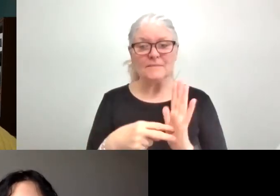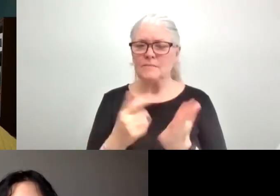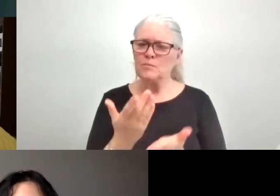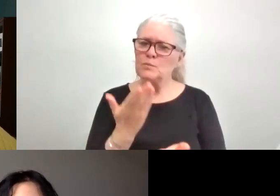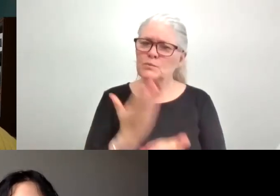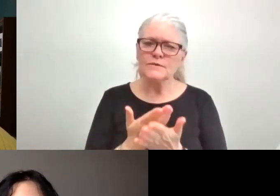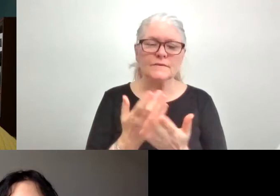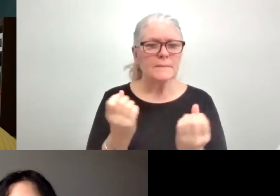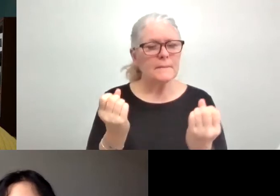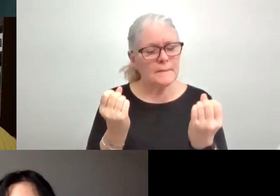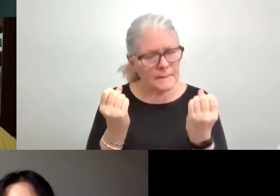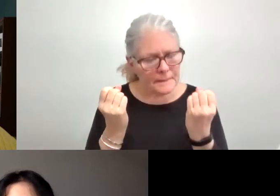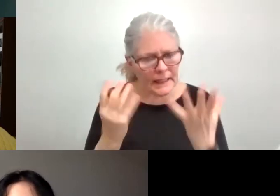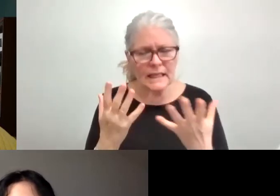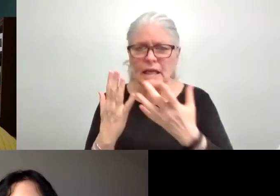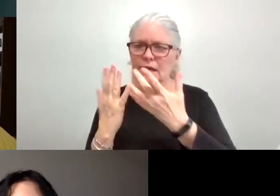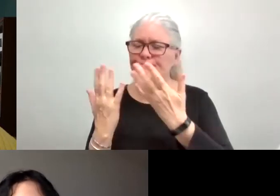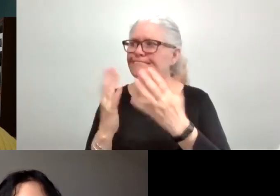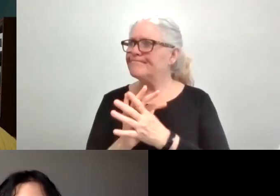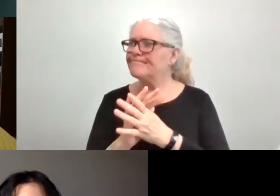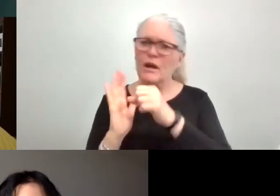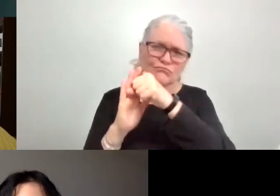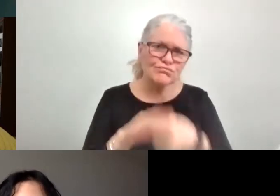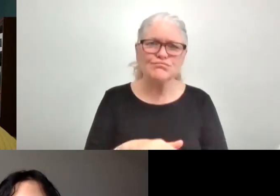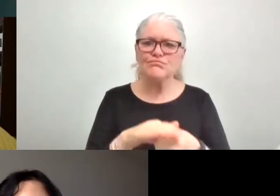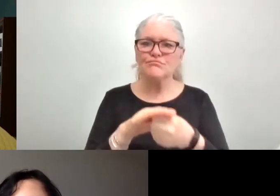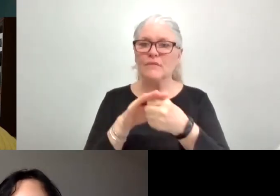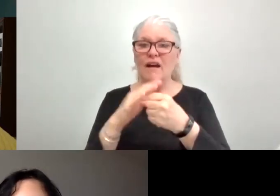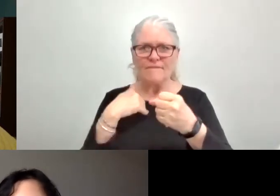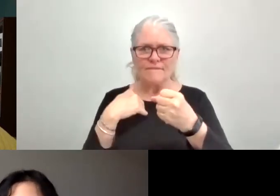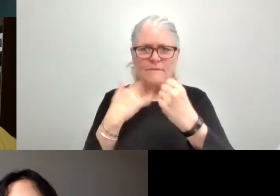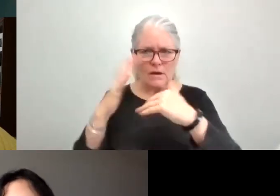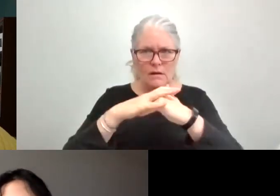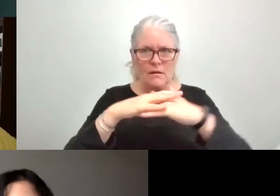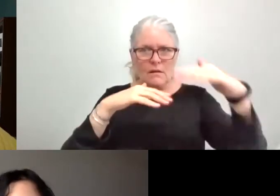many forms of these oppressions are interlinked and affect